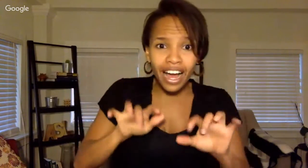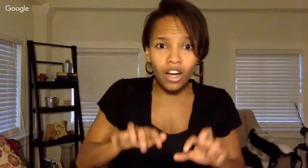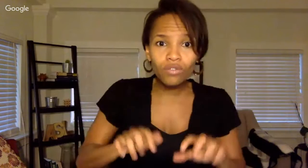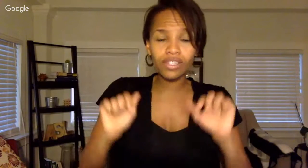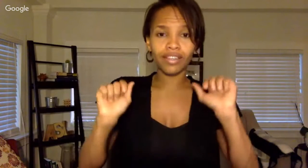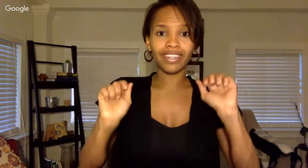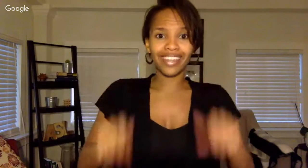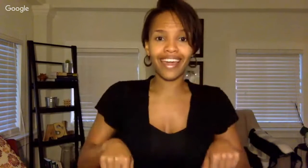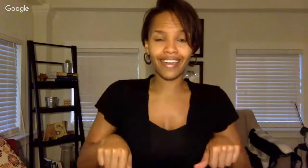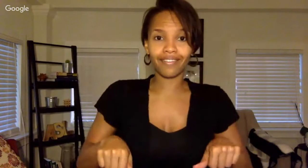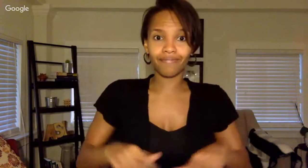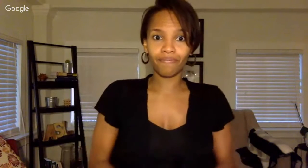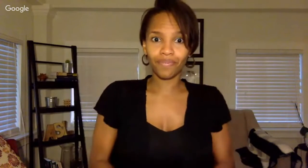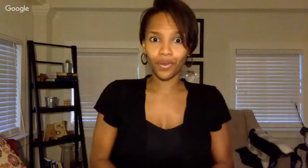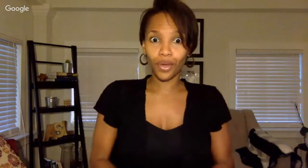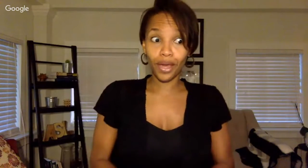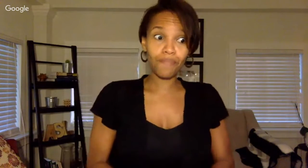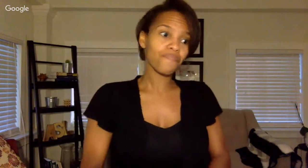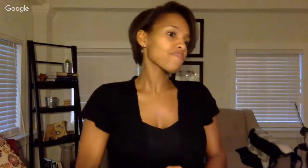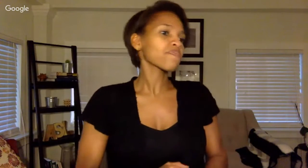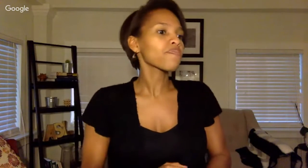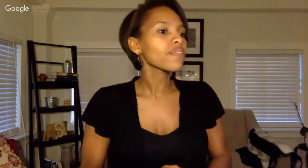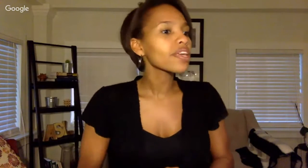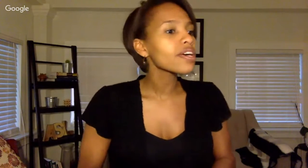out, can, okay?